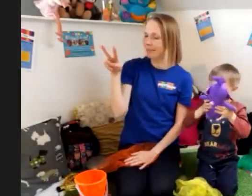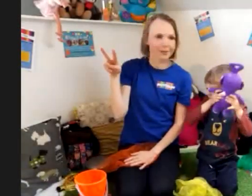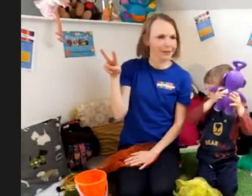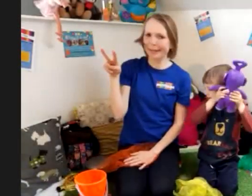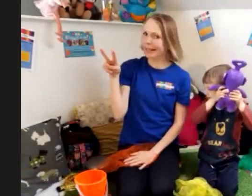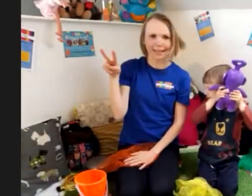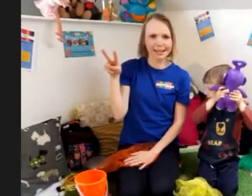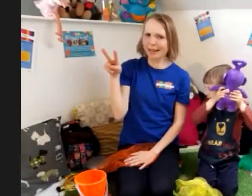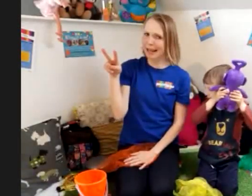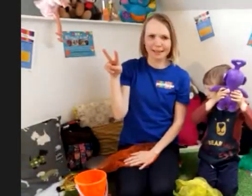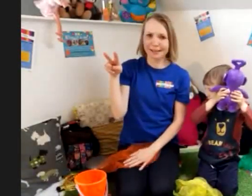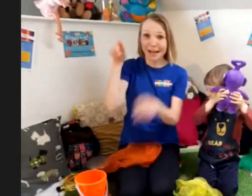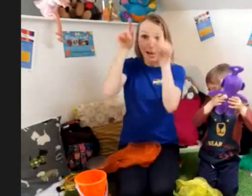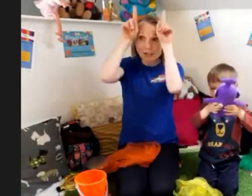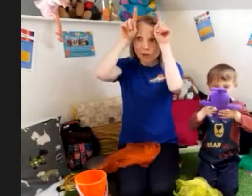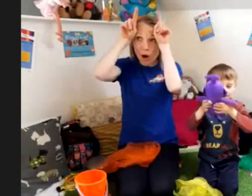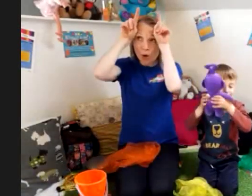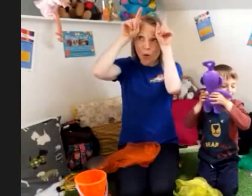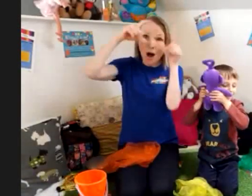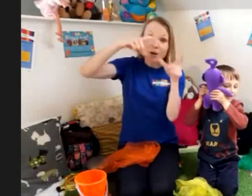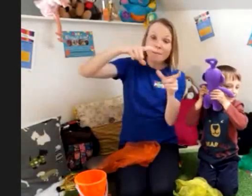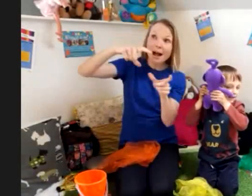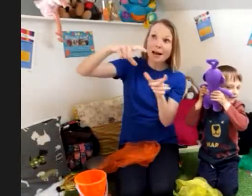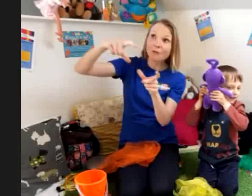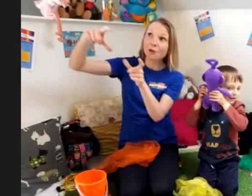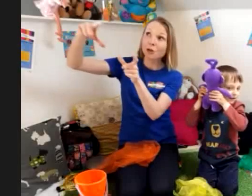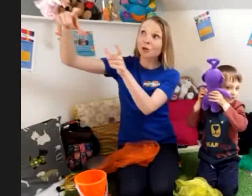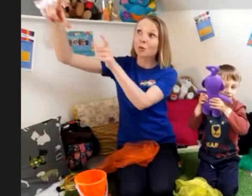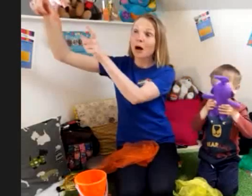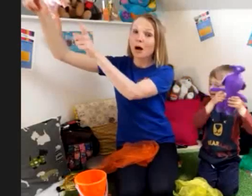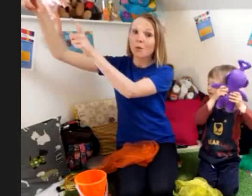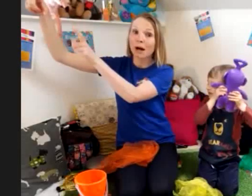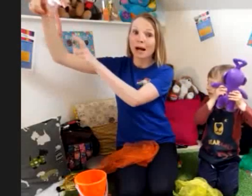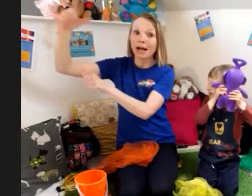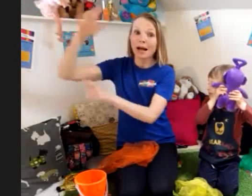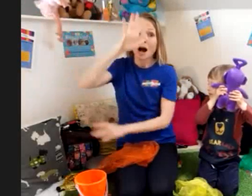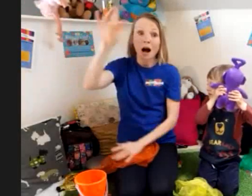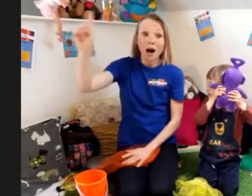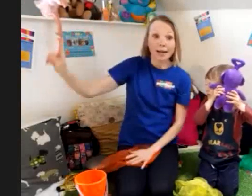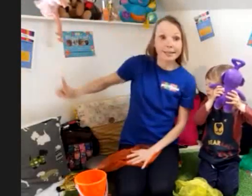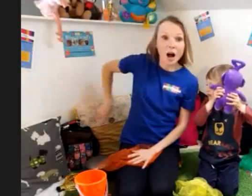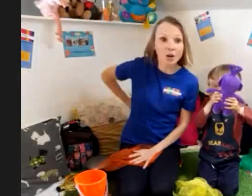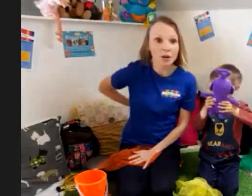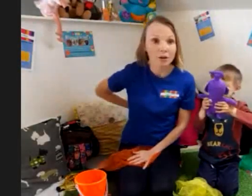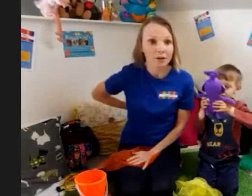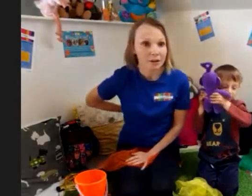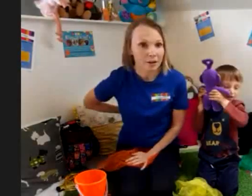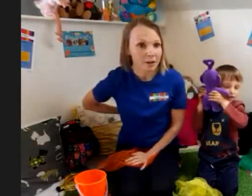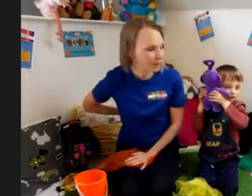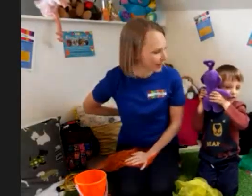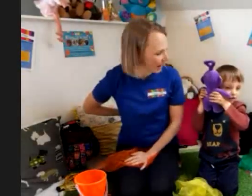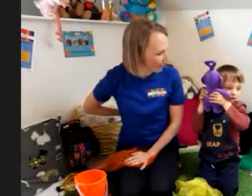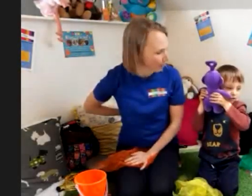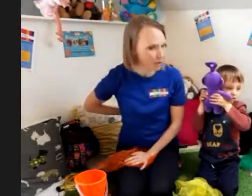but they didn't like the sight, so one man flew away. He's gone! Shall we see how many we've got